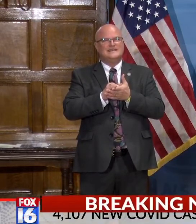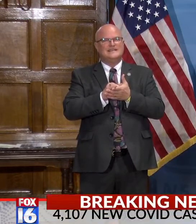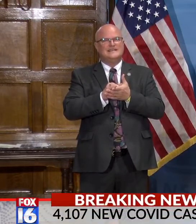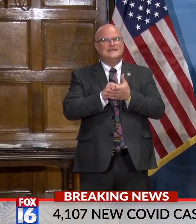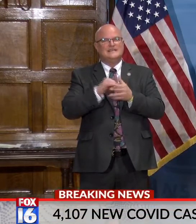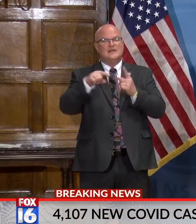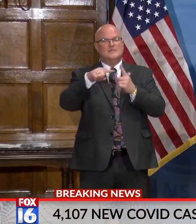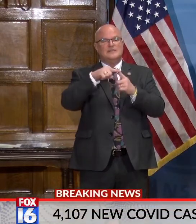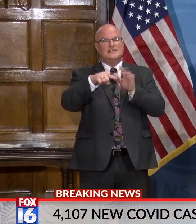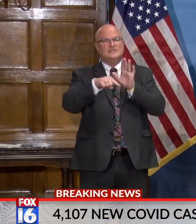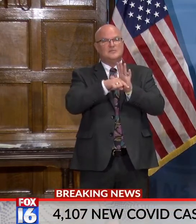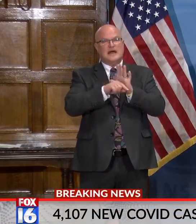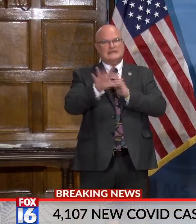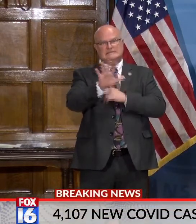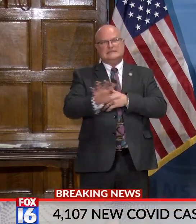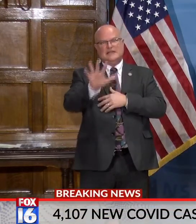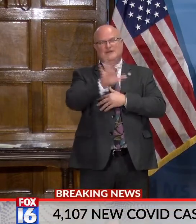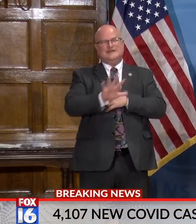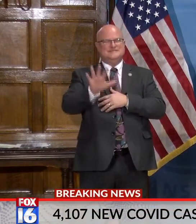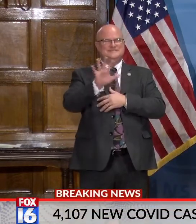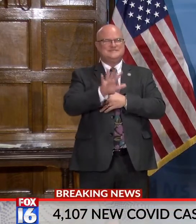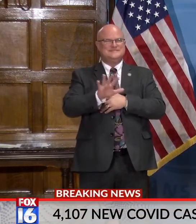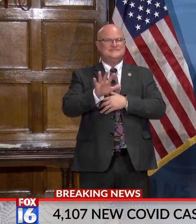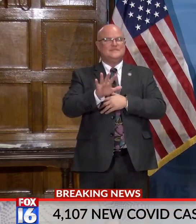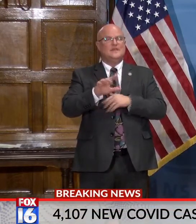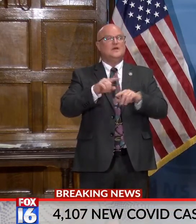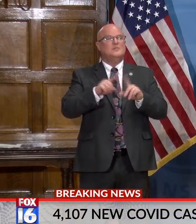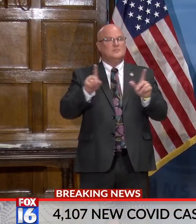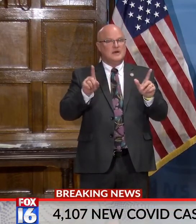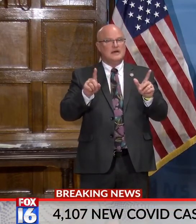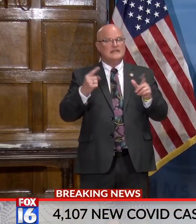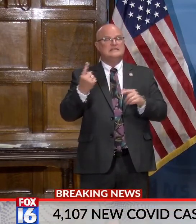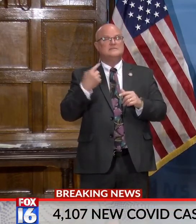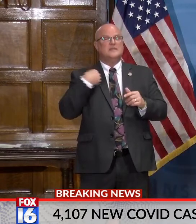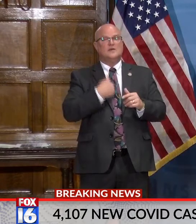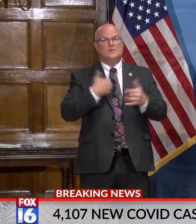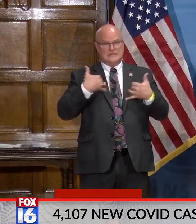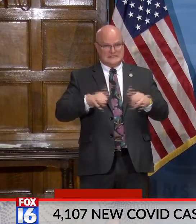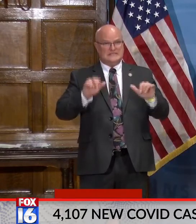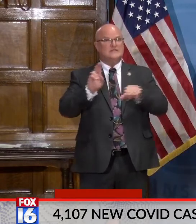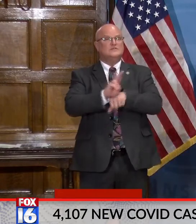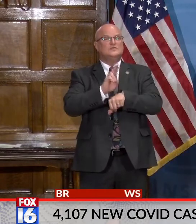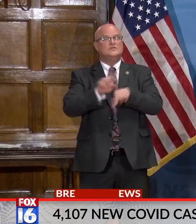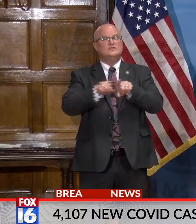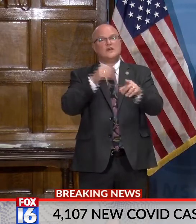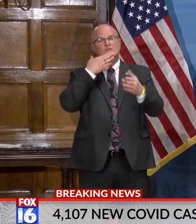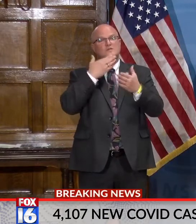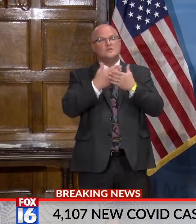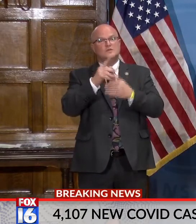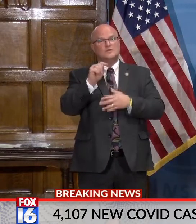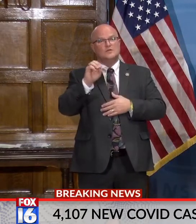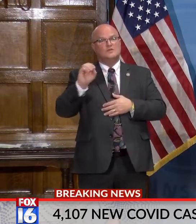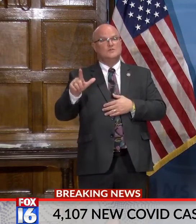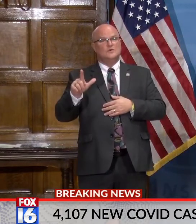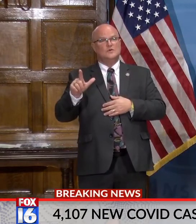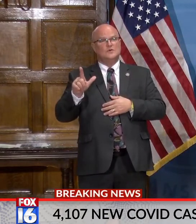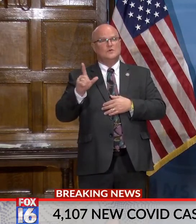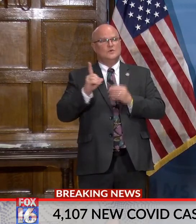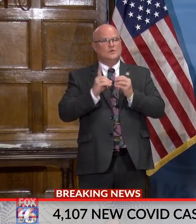plus or minus area, but it's something that we can still use as a good, effective tool. And then we have